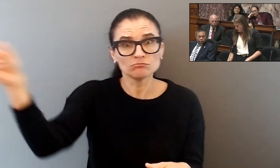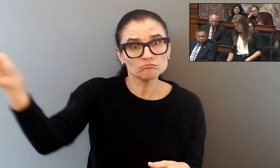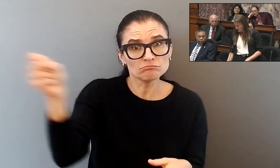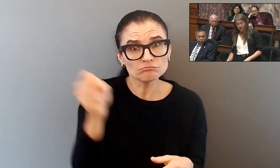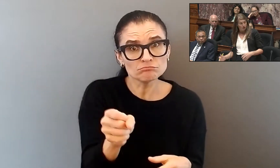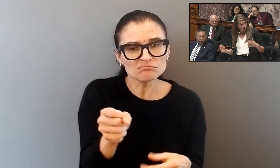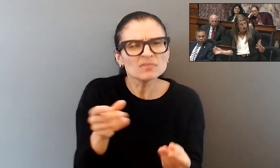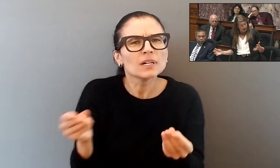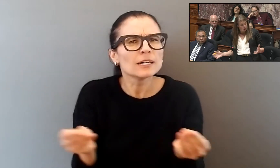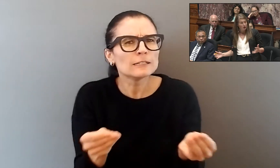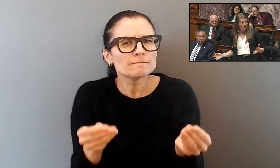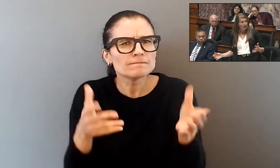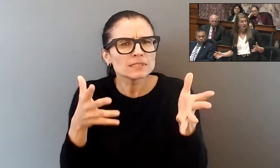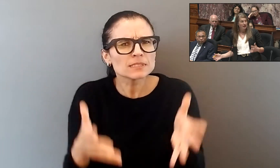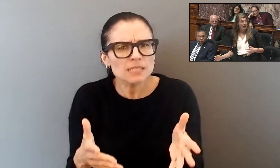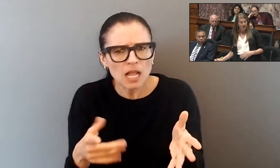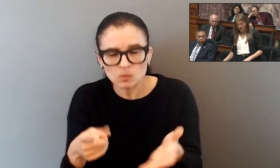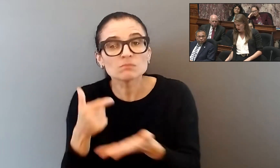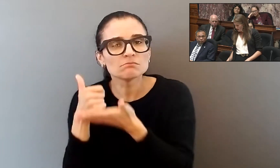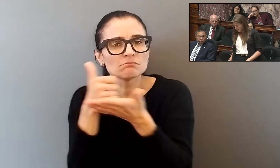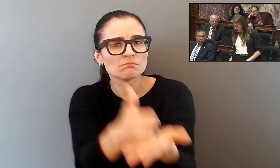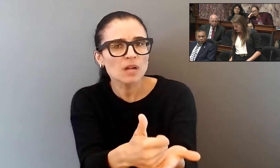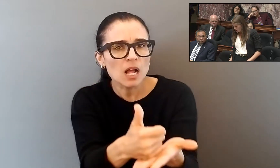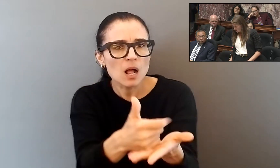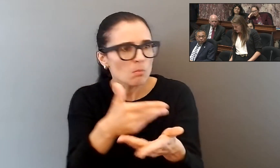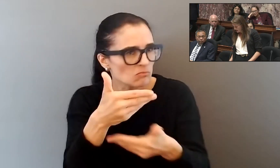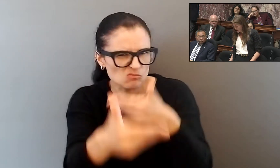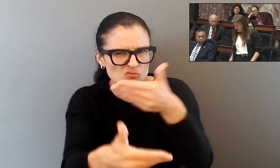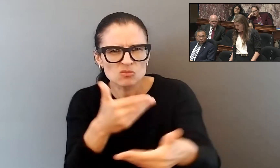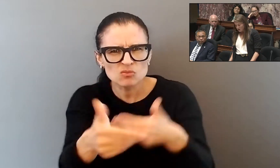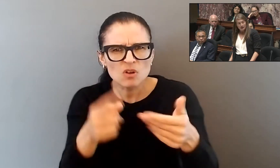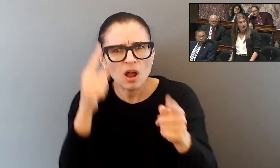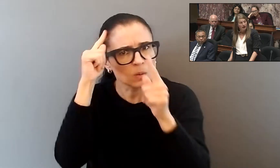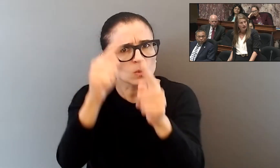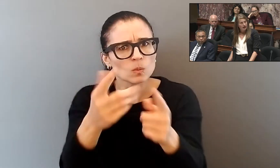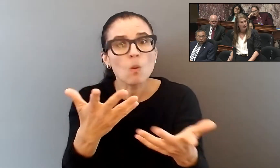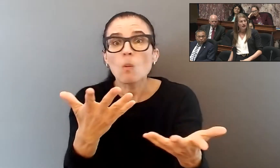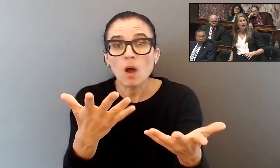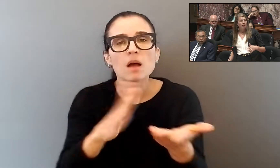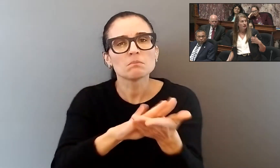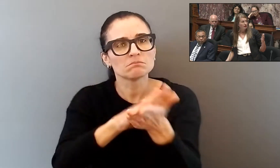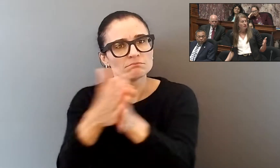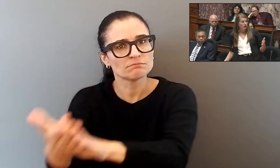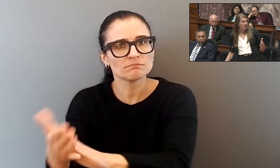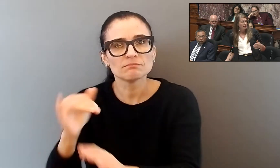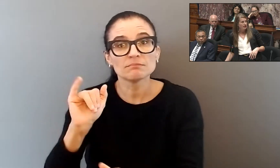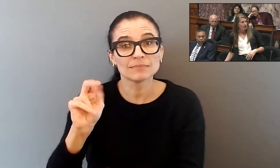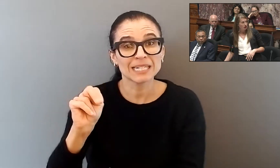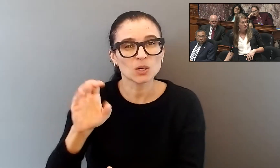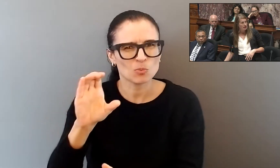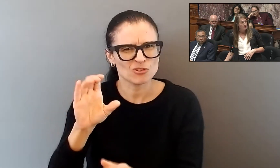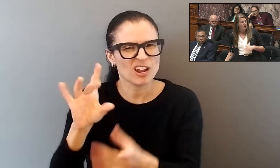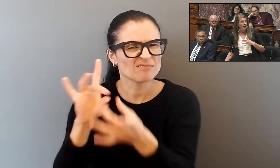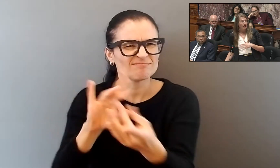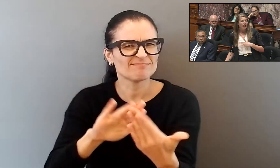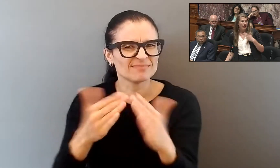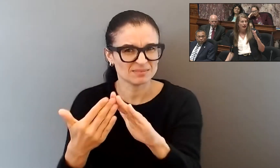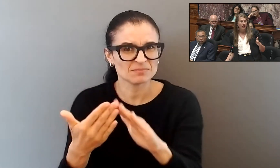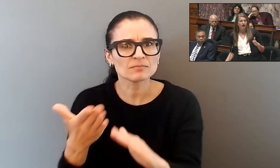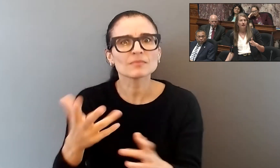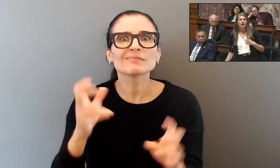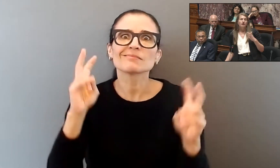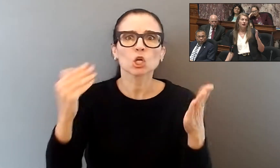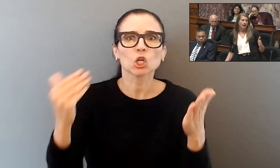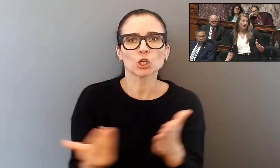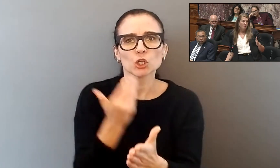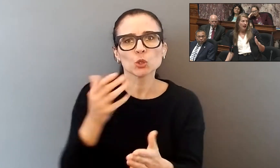the incorporation of BC's newest municipality. A number of important decisions to be made ahead